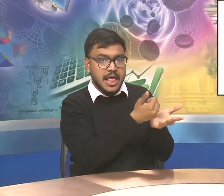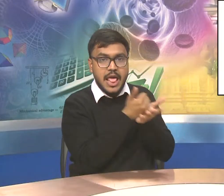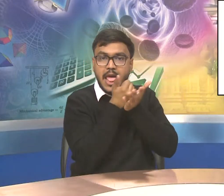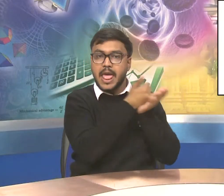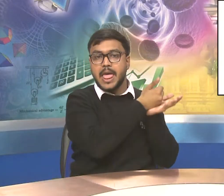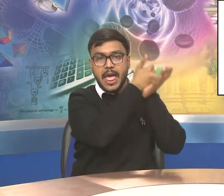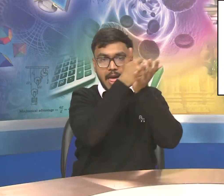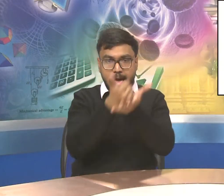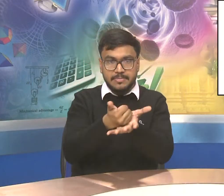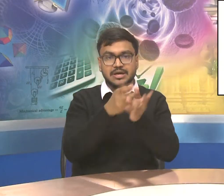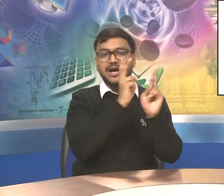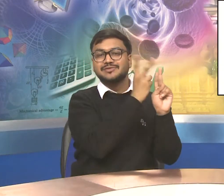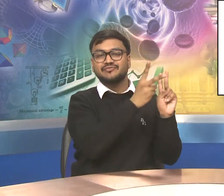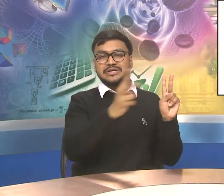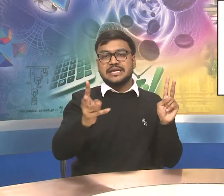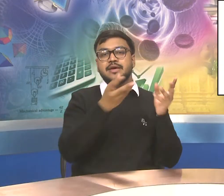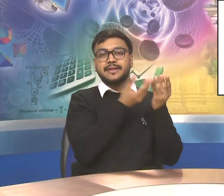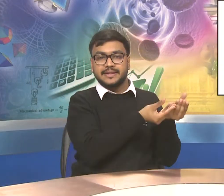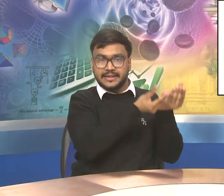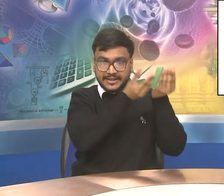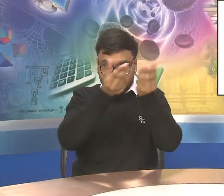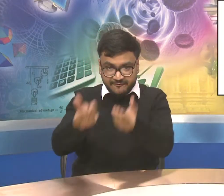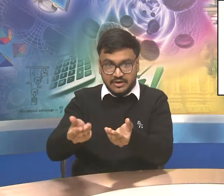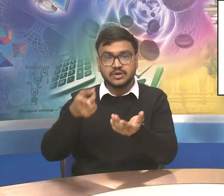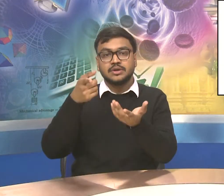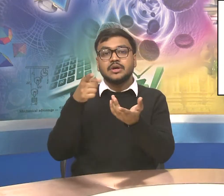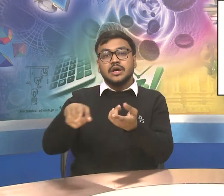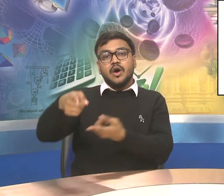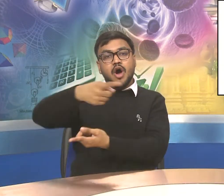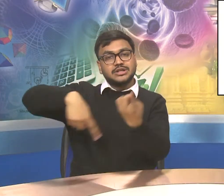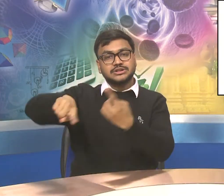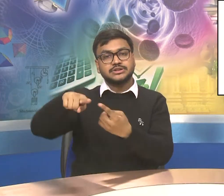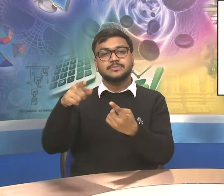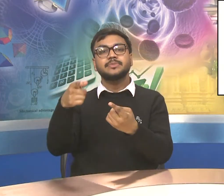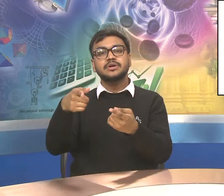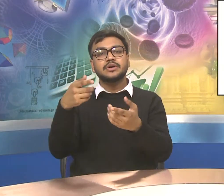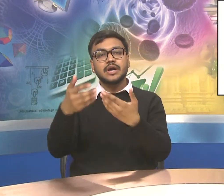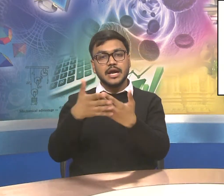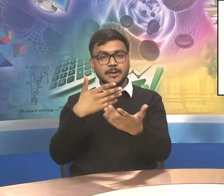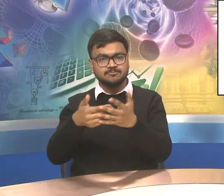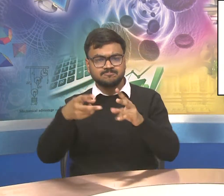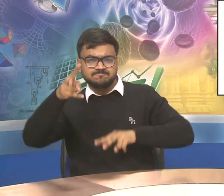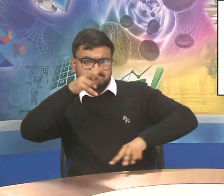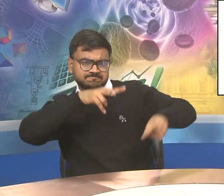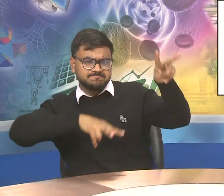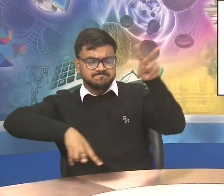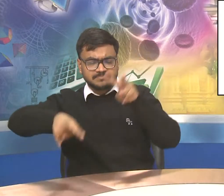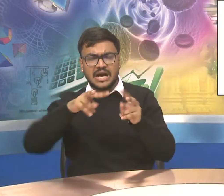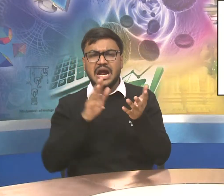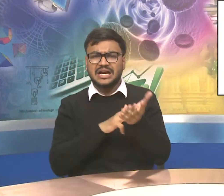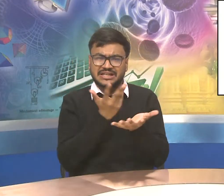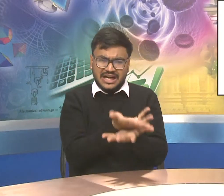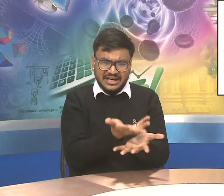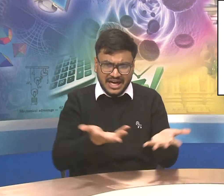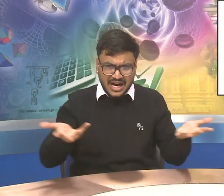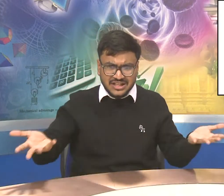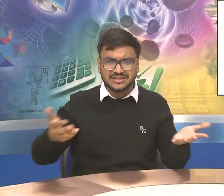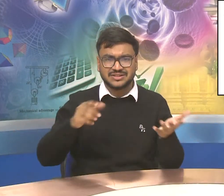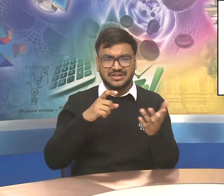Helping in research, etc., and indirect services such as selection, organization, maintenance of